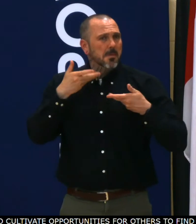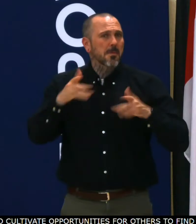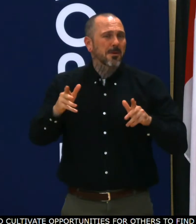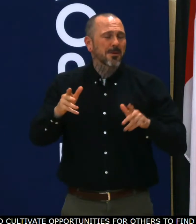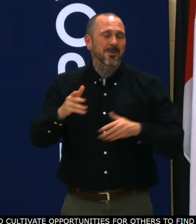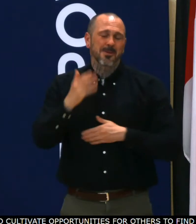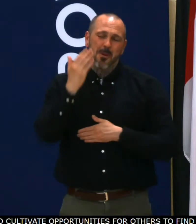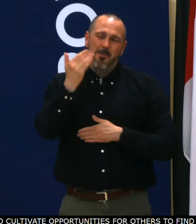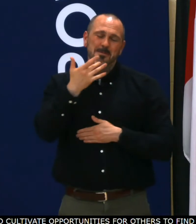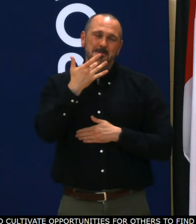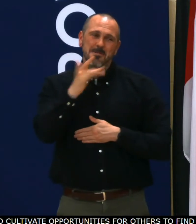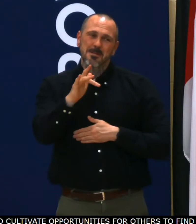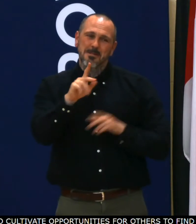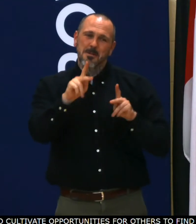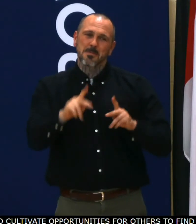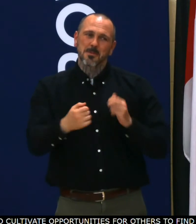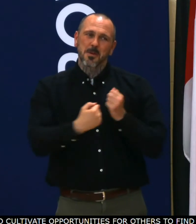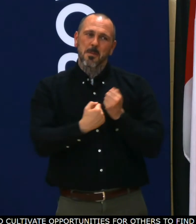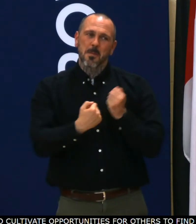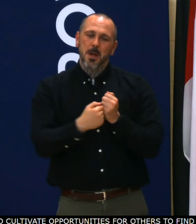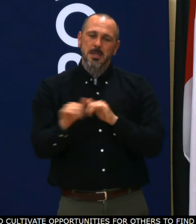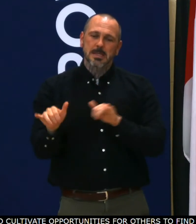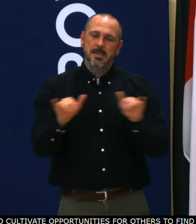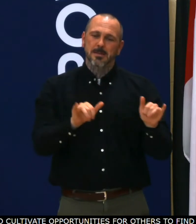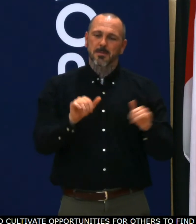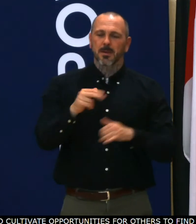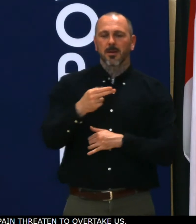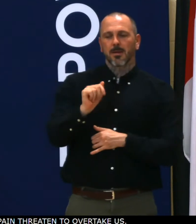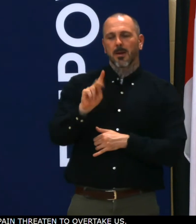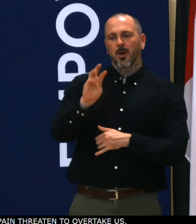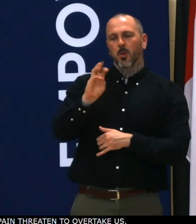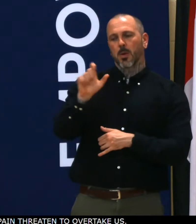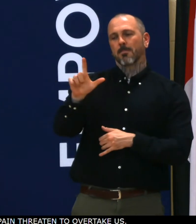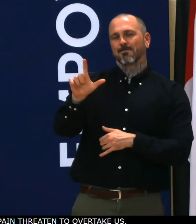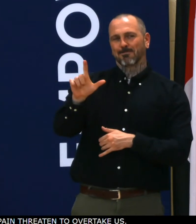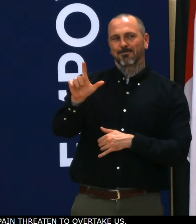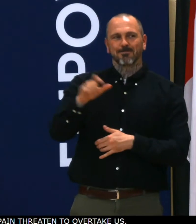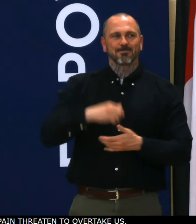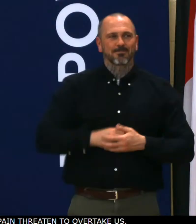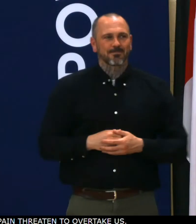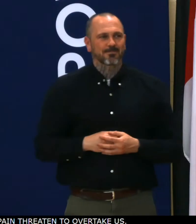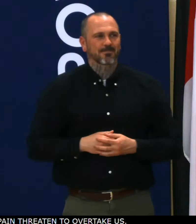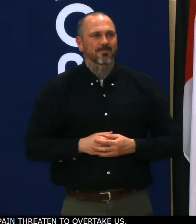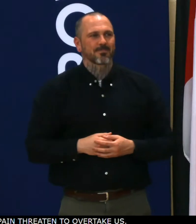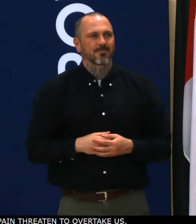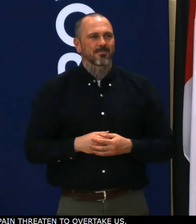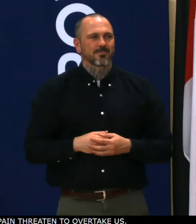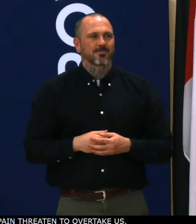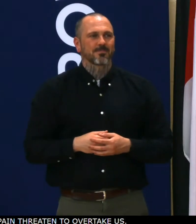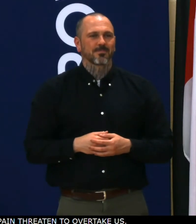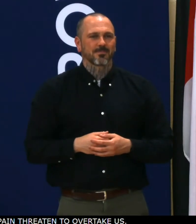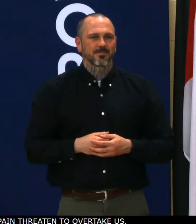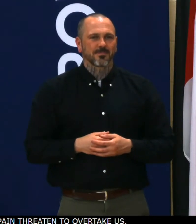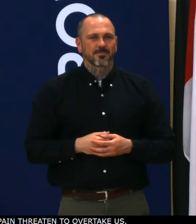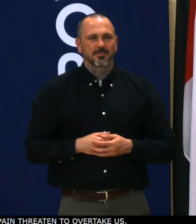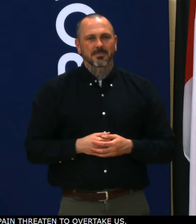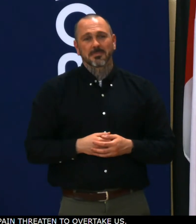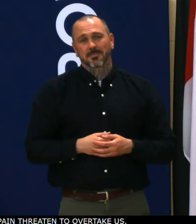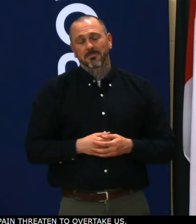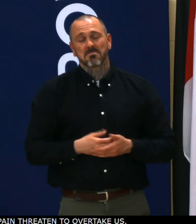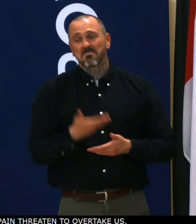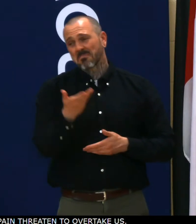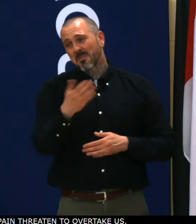like Hartwell, our valedictorian this afternoon. Someone who pulls up a